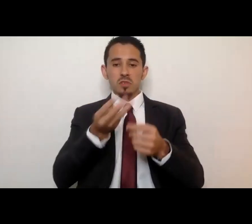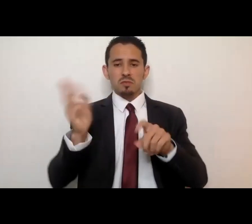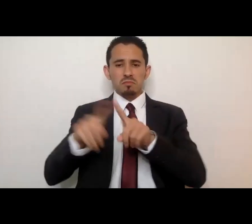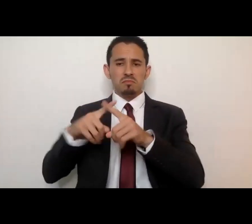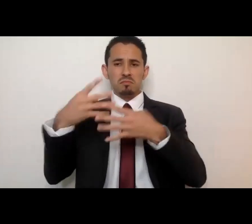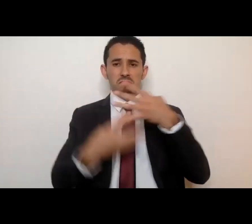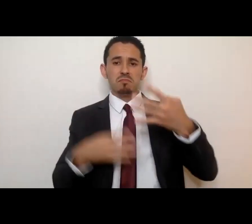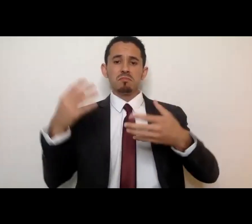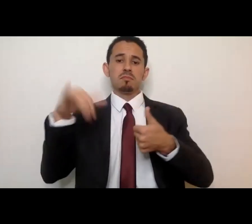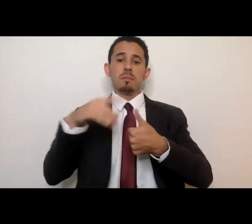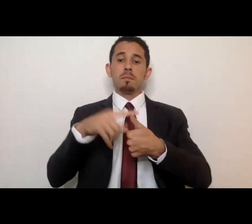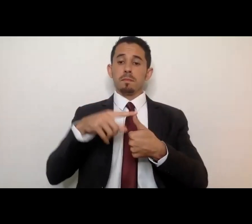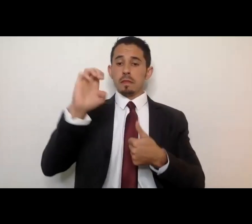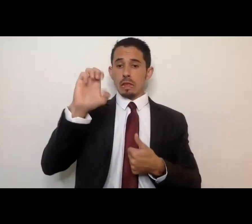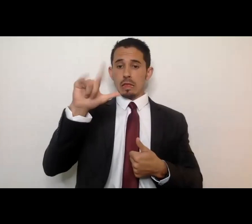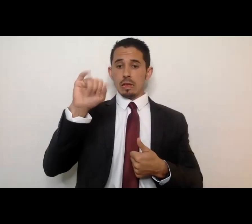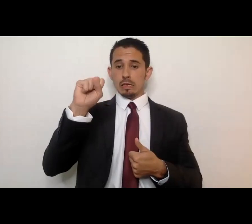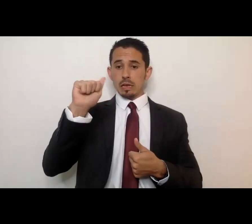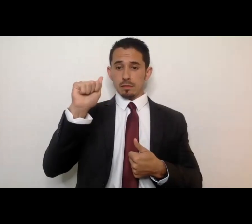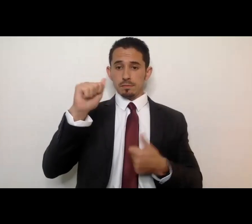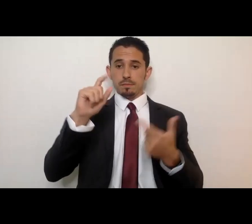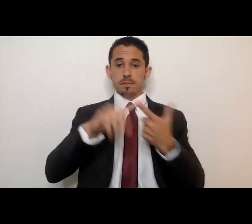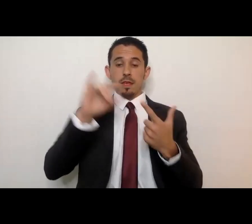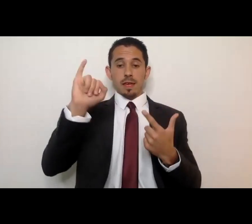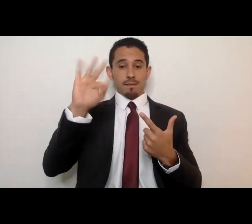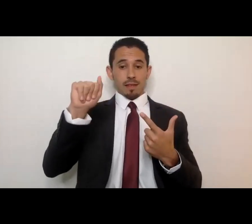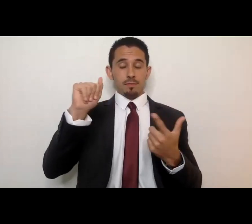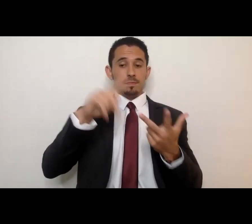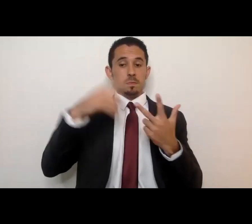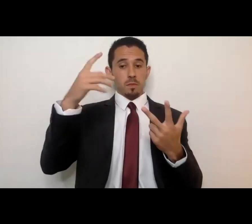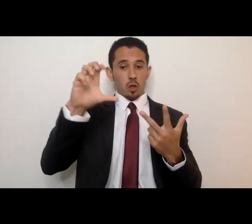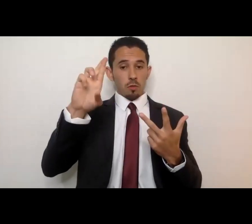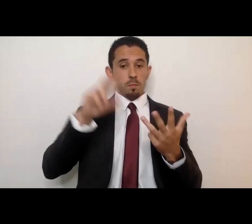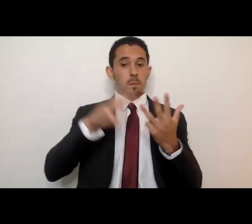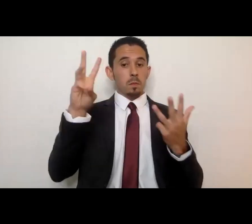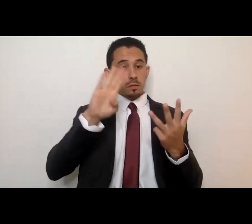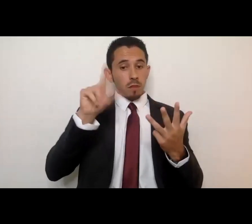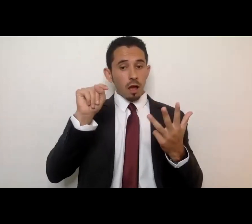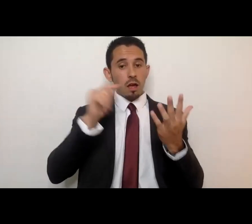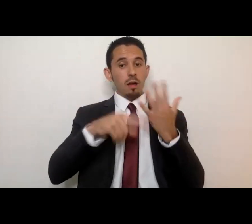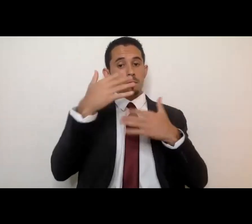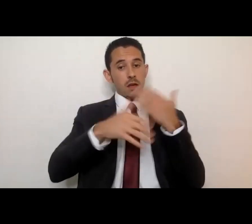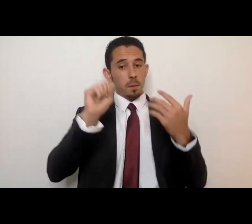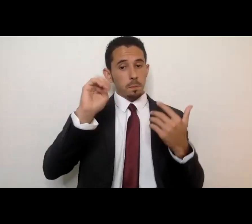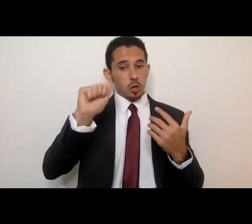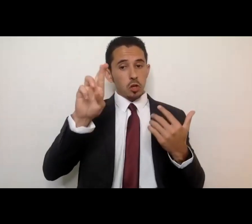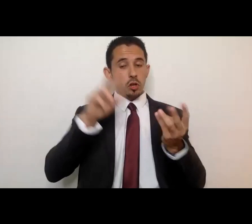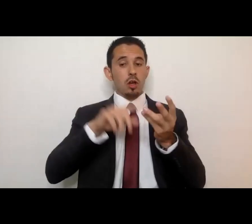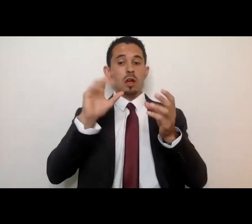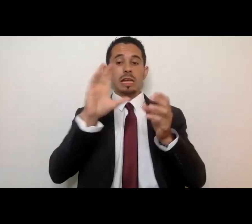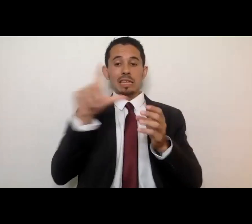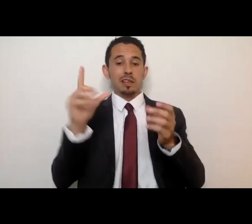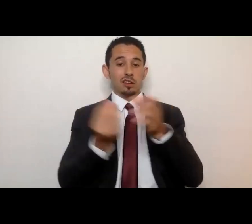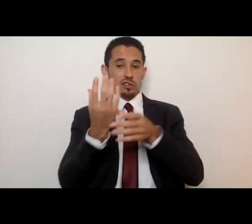Right now, diagnostic testing involves a number of different steps, such as ELISA, IFA, PCR,